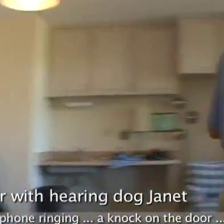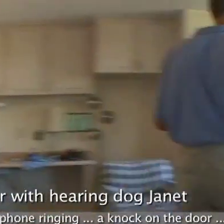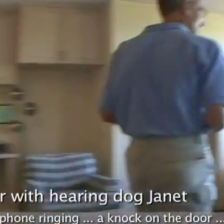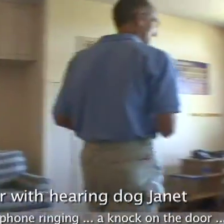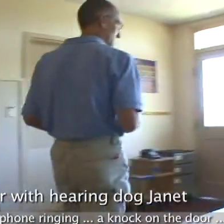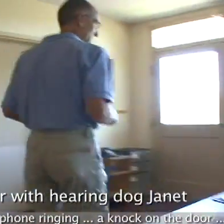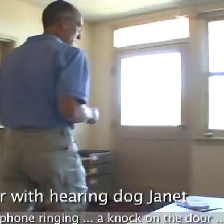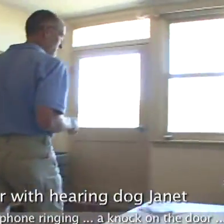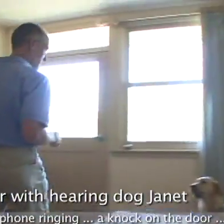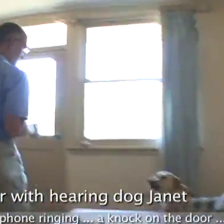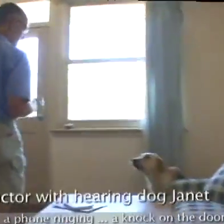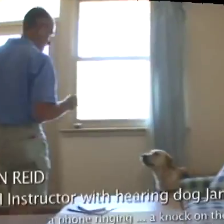their mother's name.